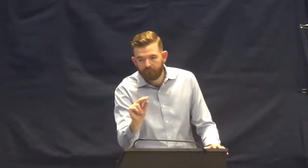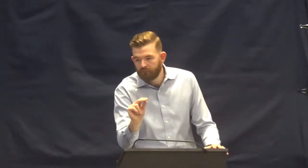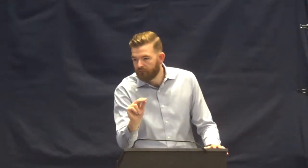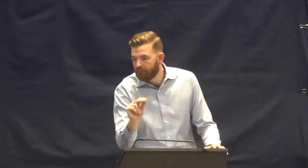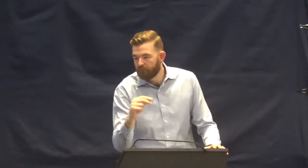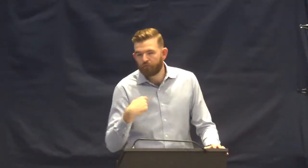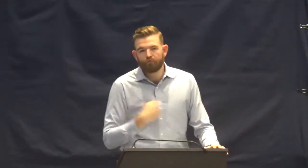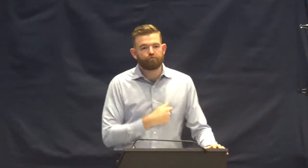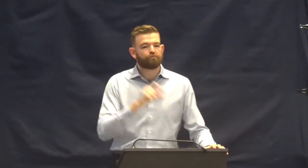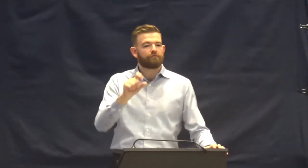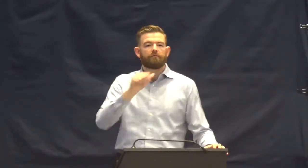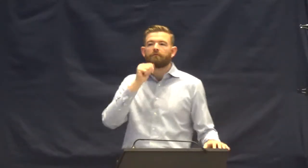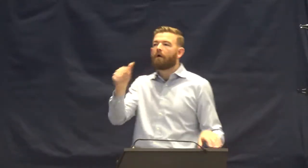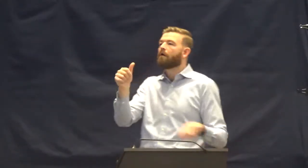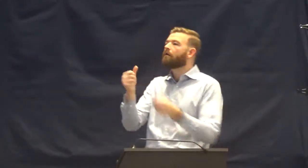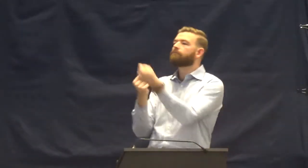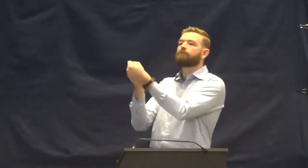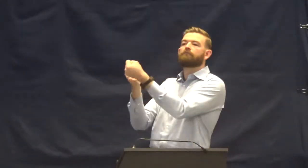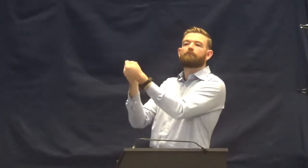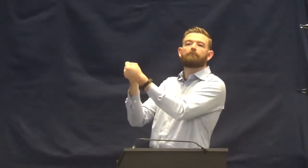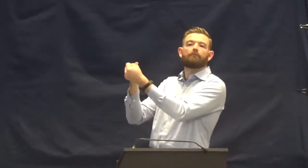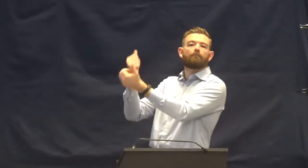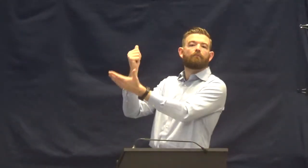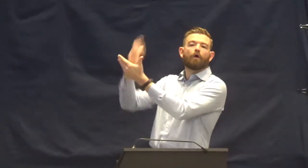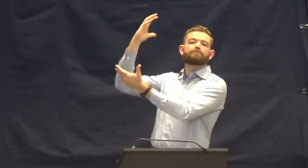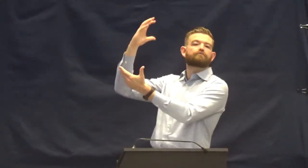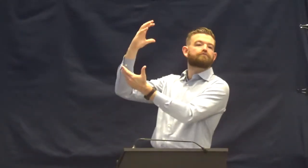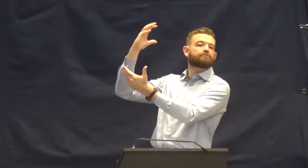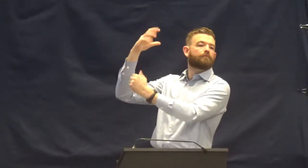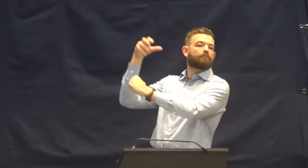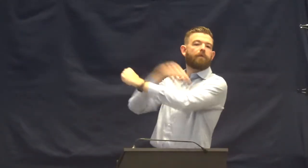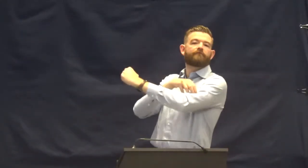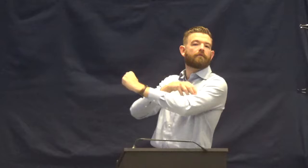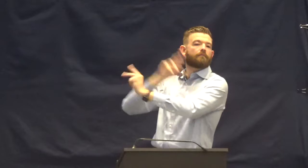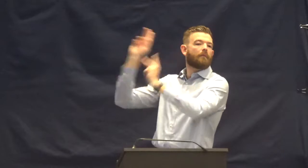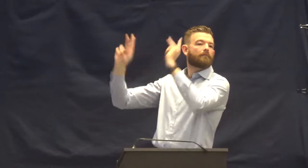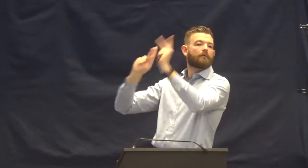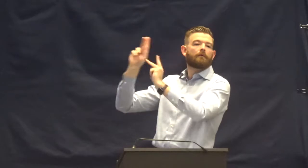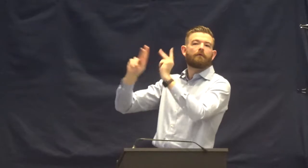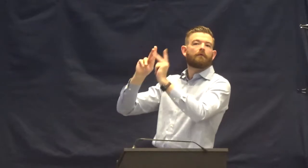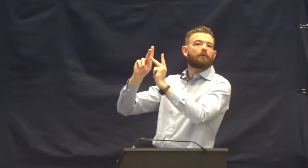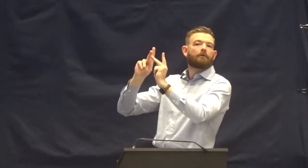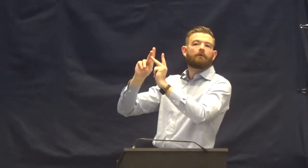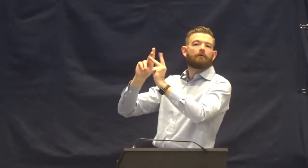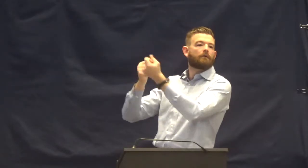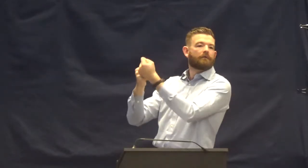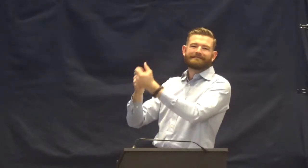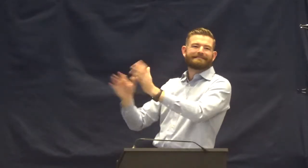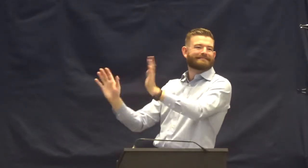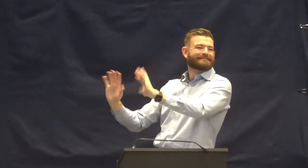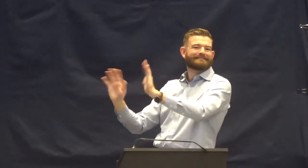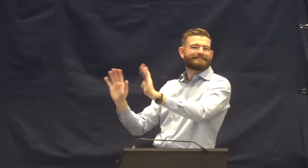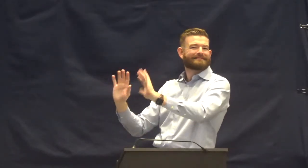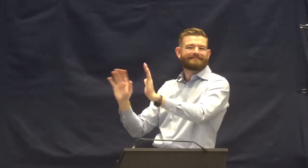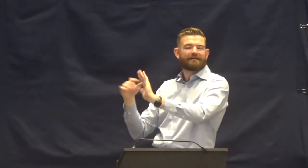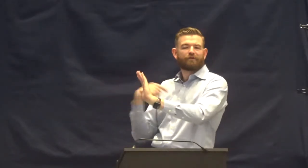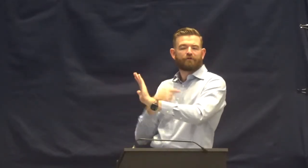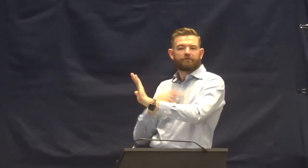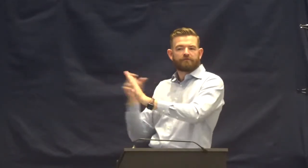that the Europeans, even though they were wealthy, they did not use their wealth to assist the native